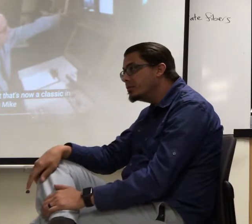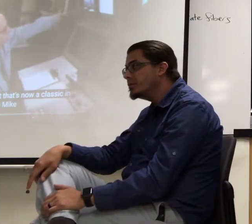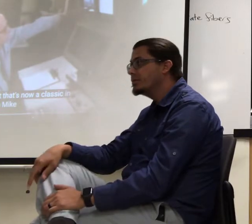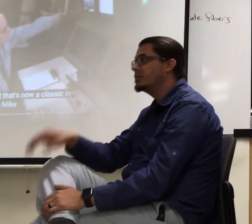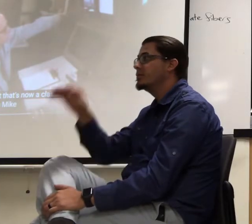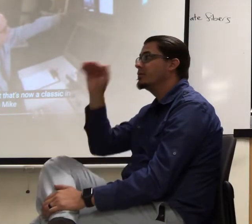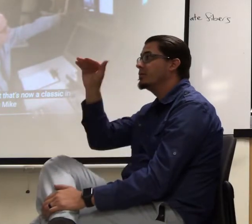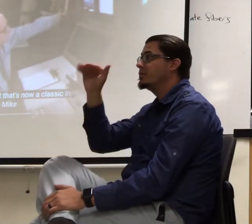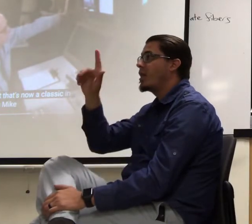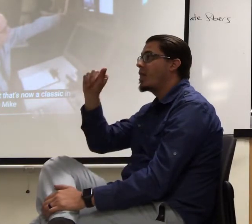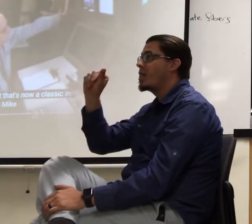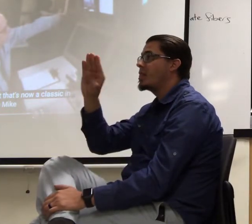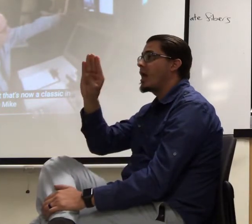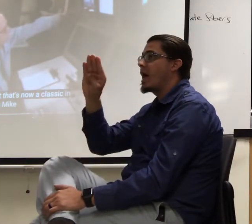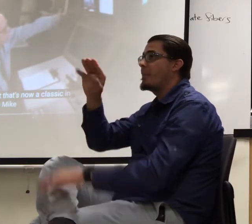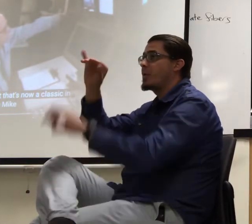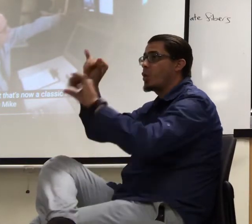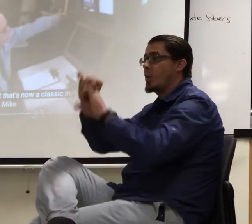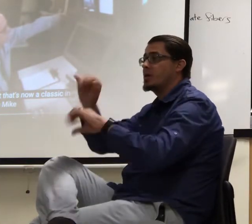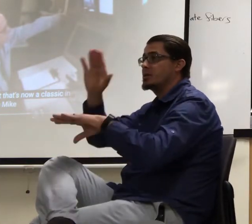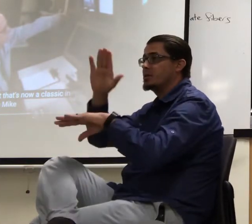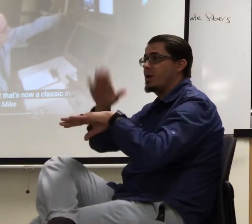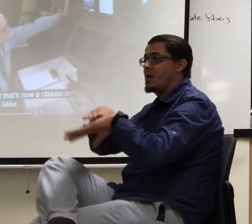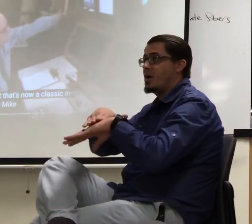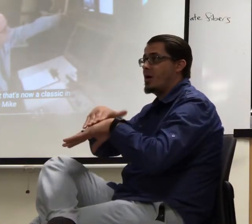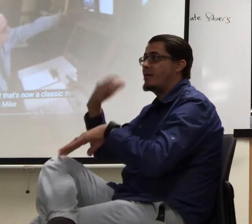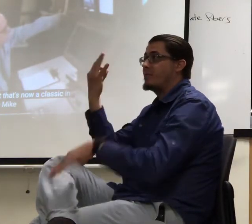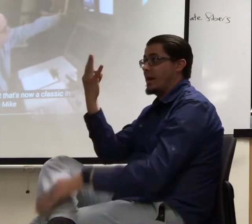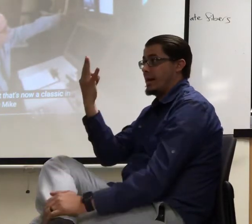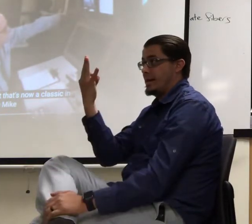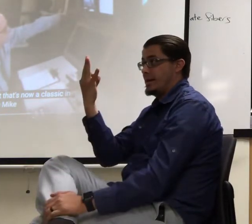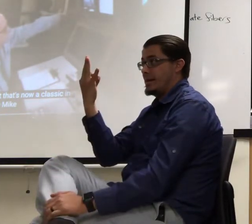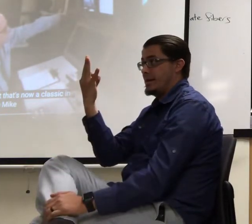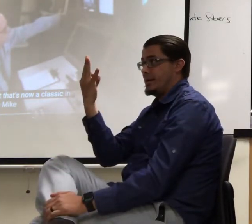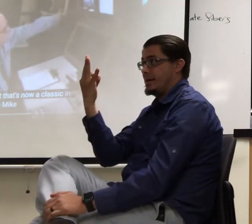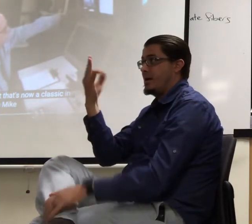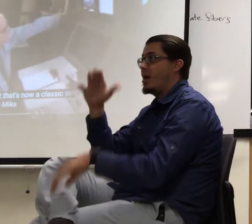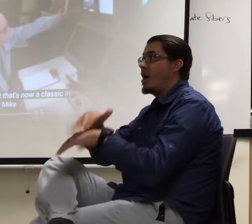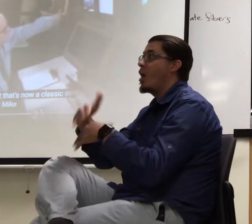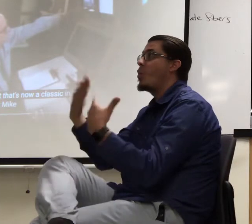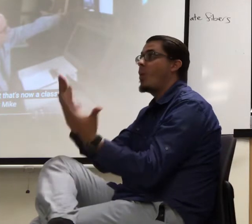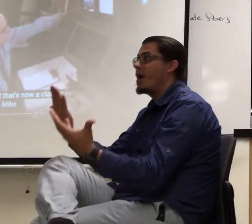of your lab quiz on Friday. On what?